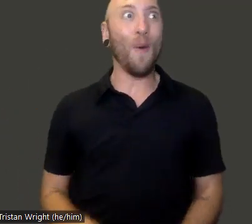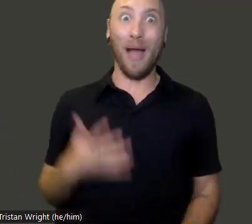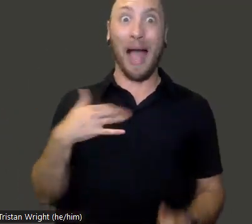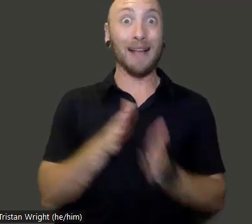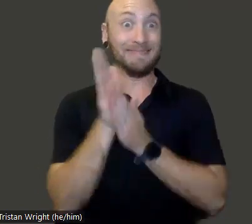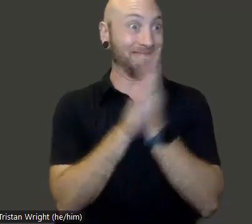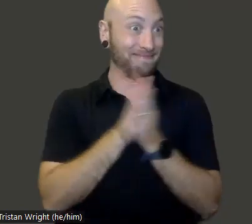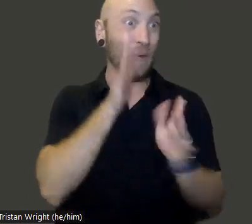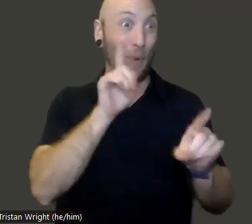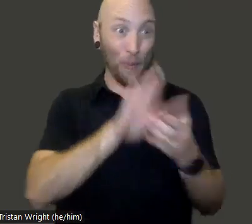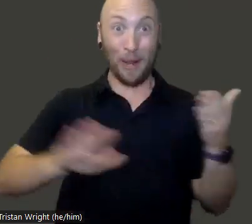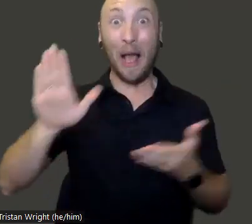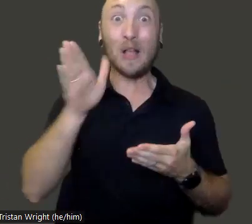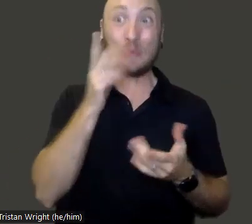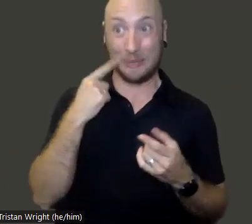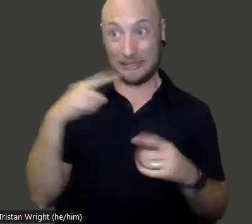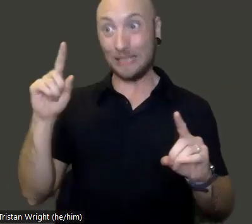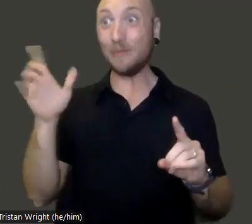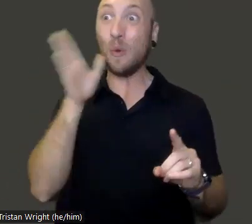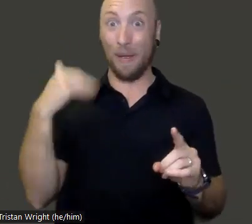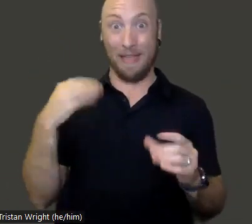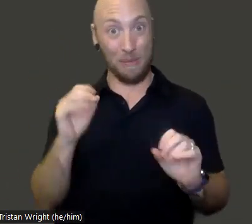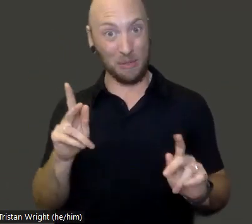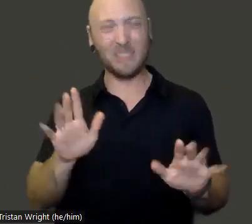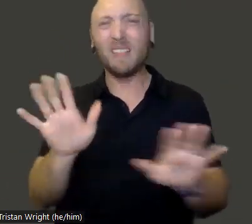be successful and have good opportunities, and